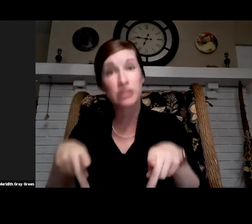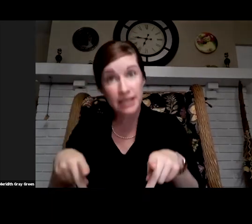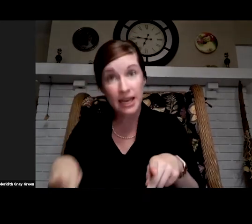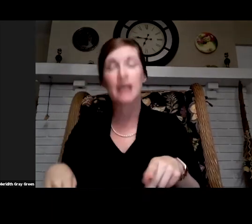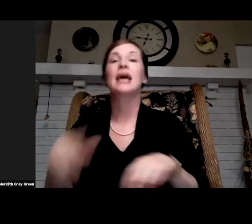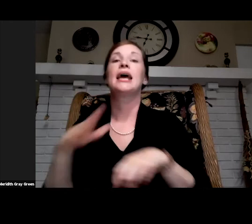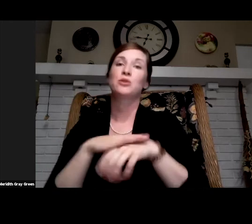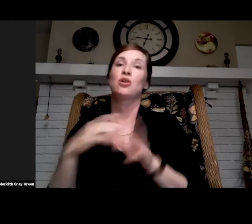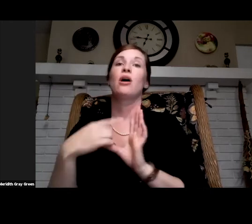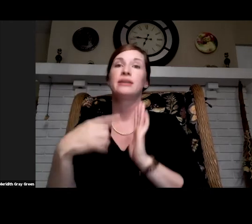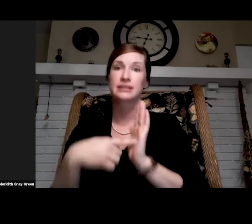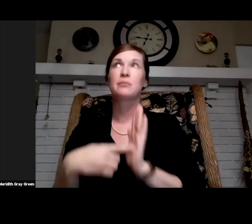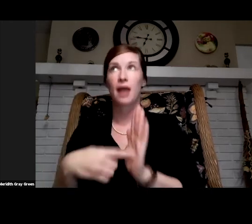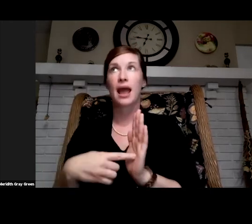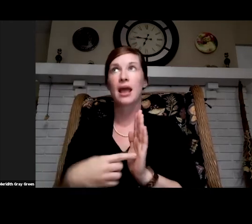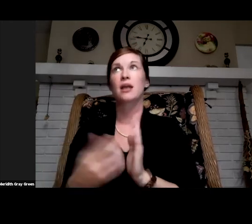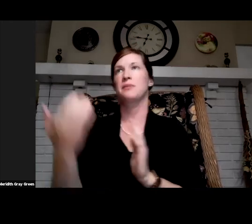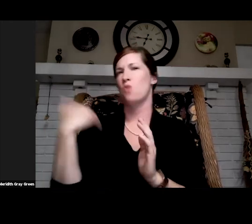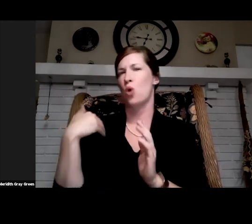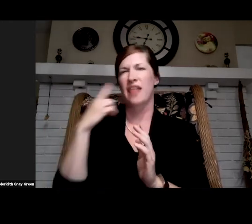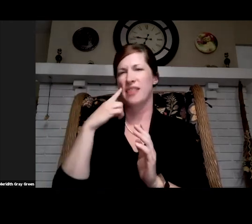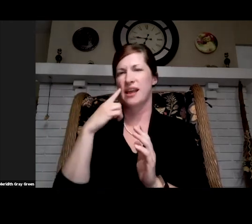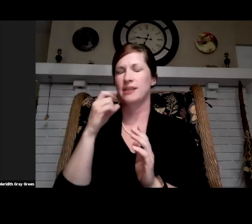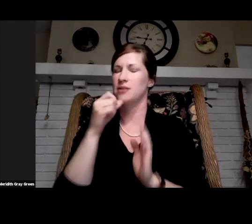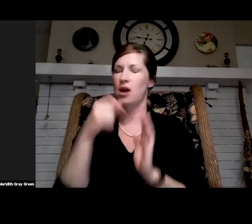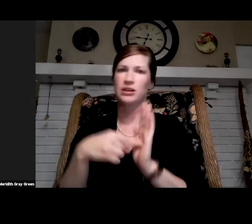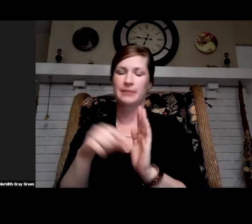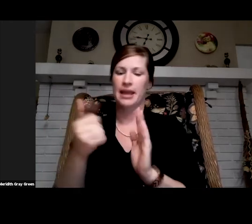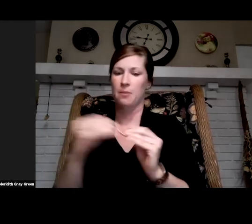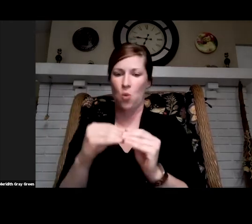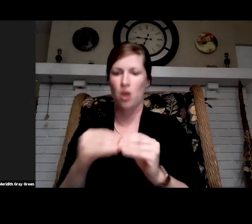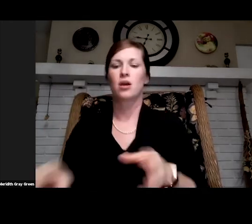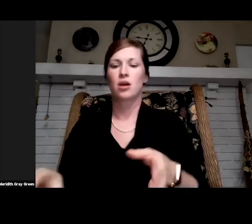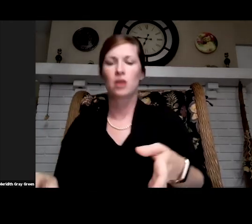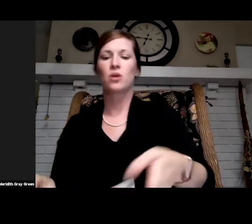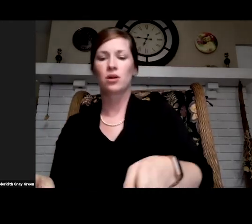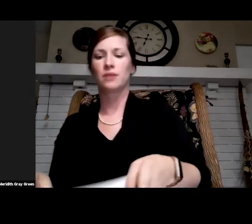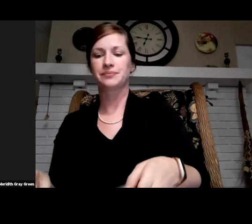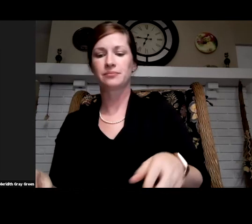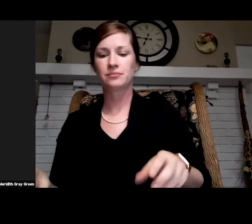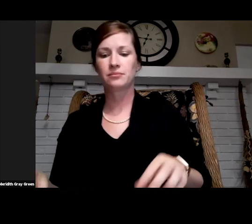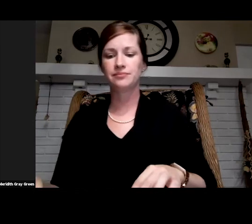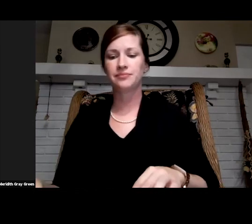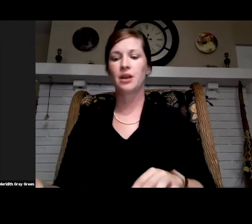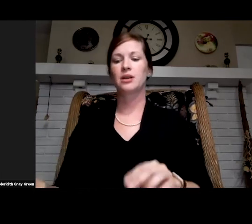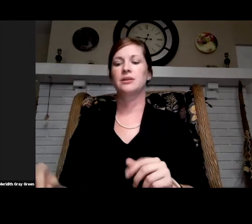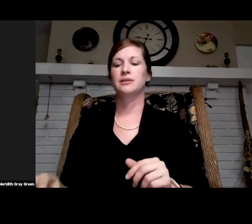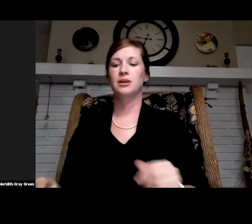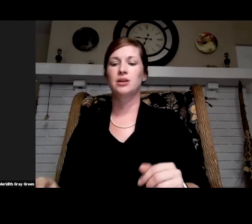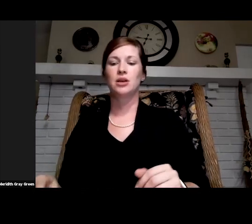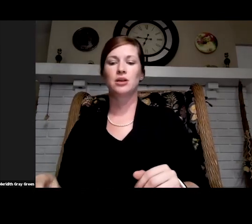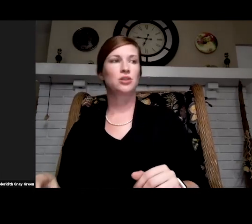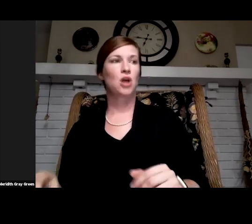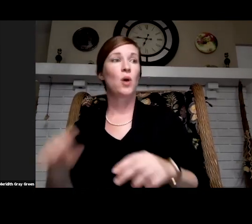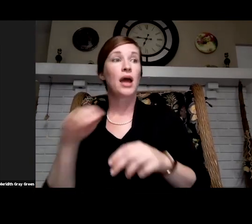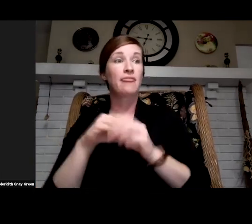It's amazing to see this in person. And it was on display before. I don't think it is there anymore.